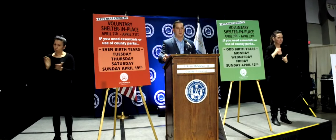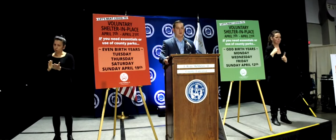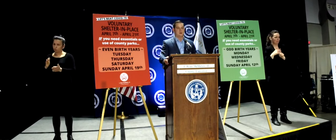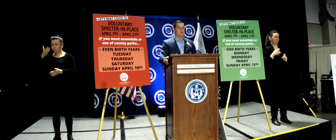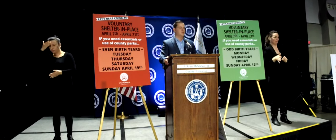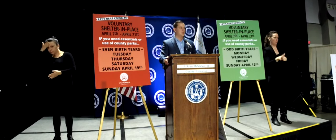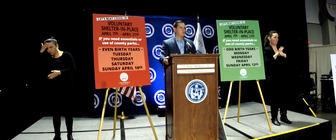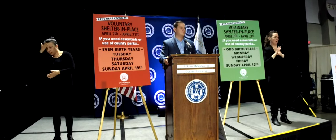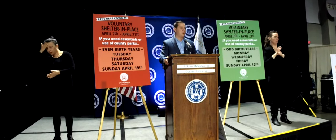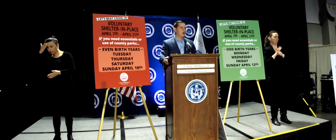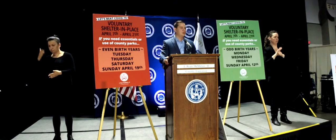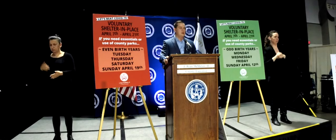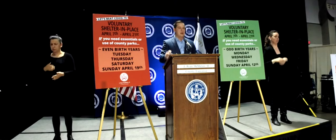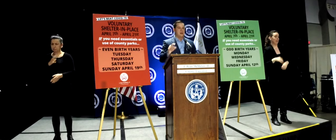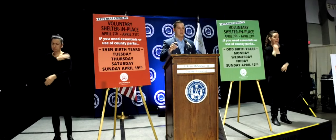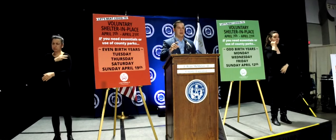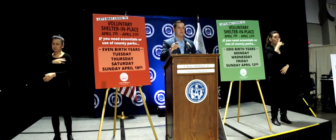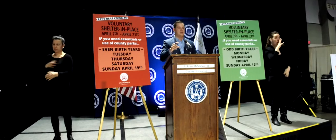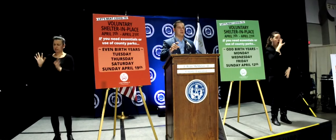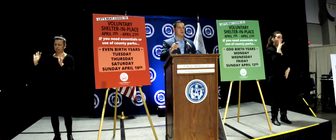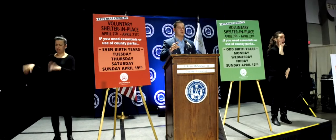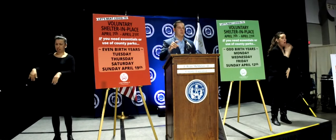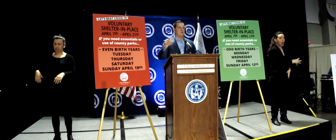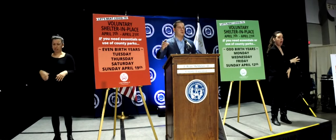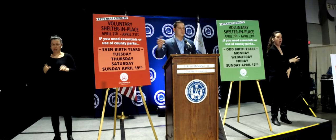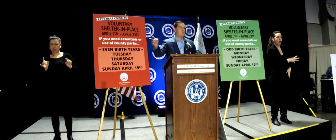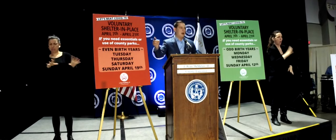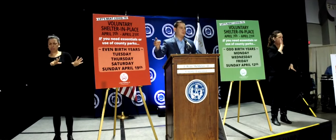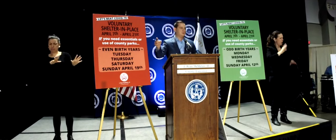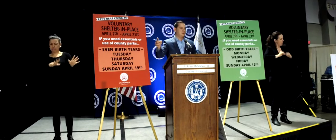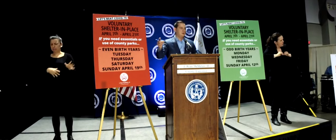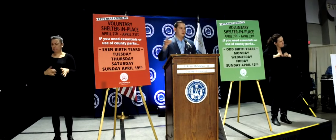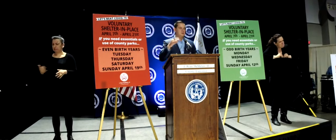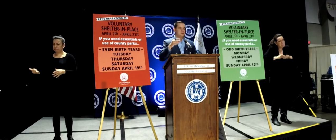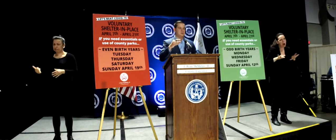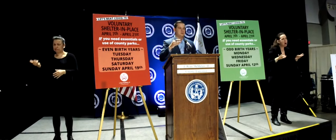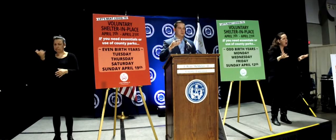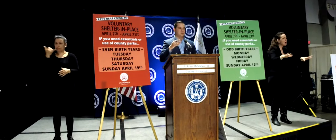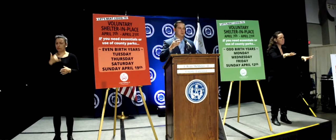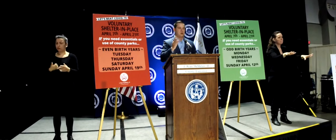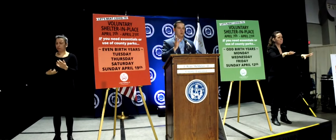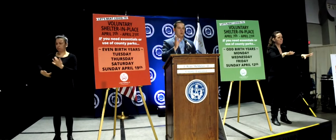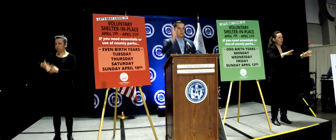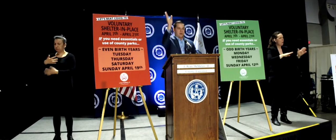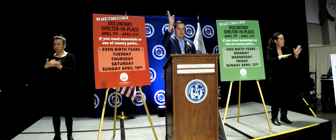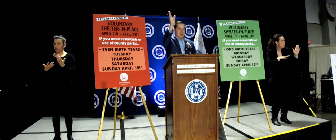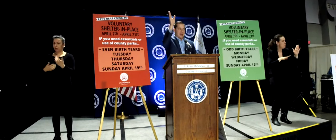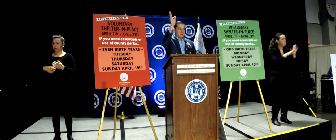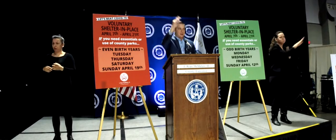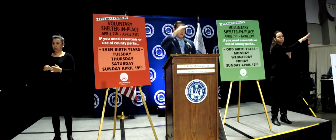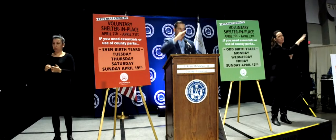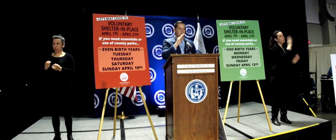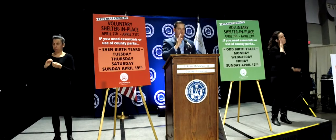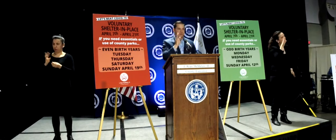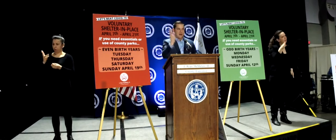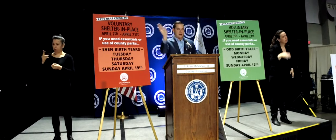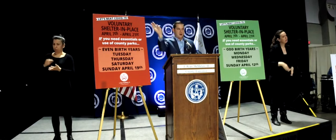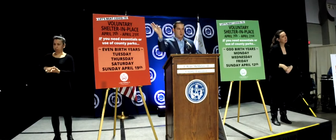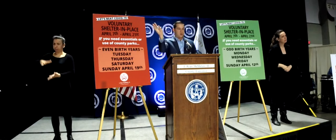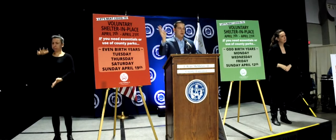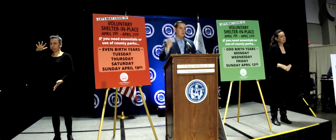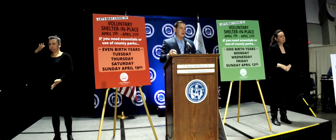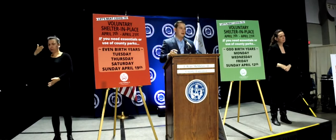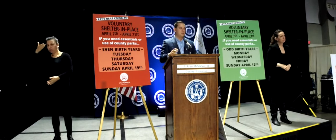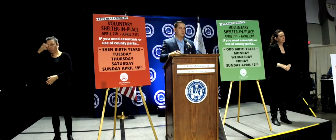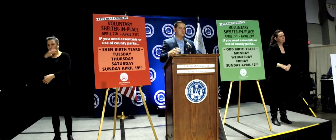and continue to let it spread. And then that does the reverse impact. If this continues to go like that and doesn't flatten